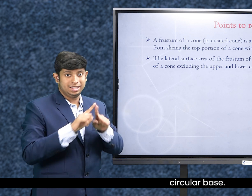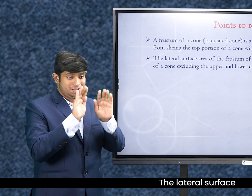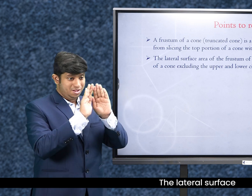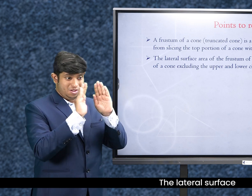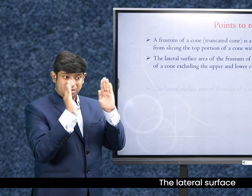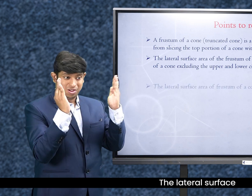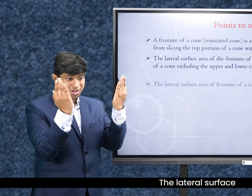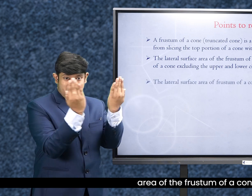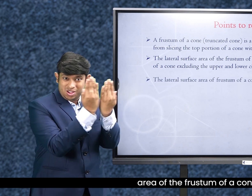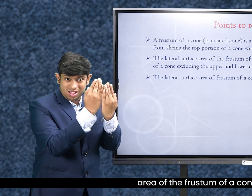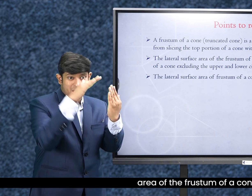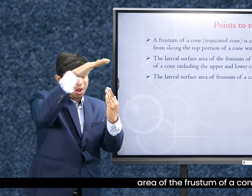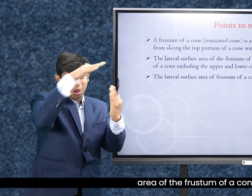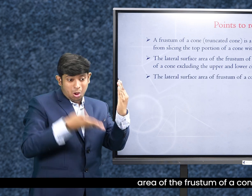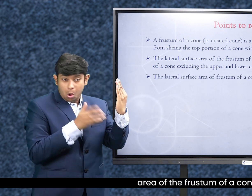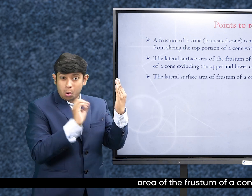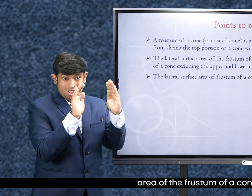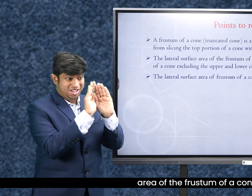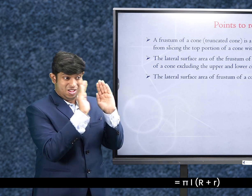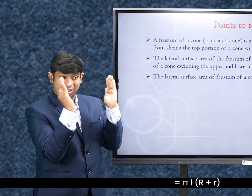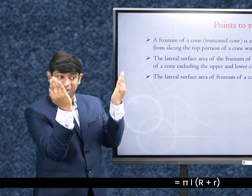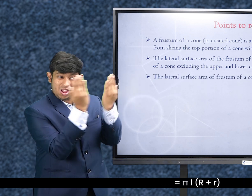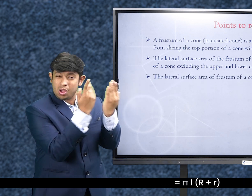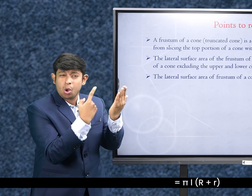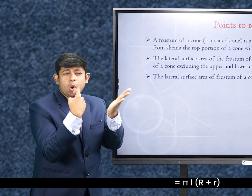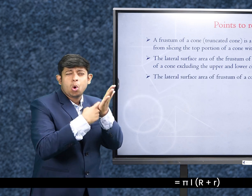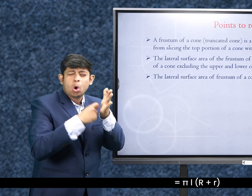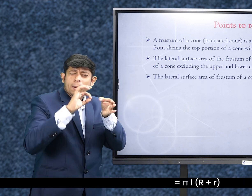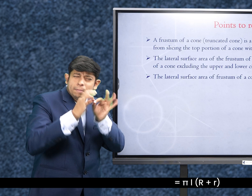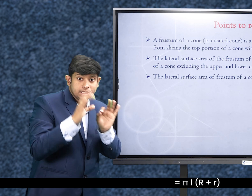The lateral surface area of the frustum of a cone is equal to pi l